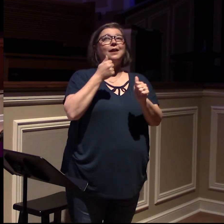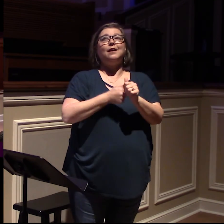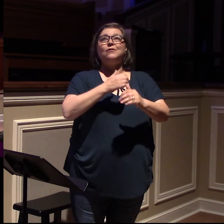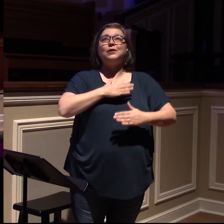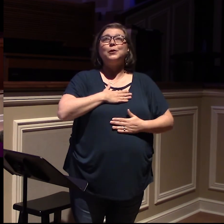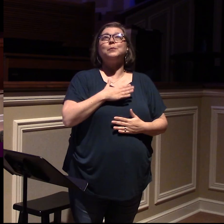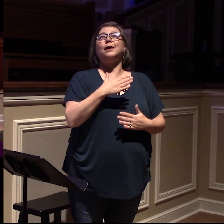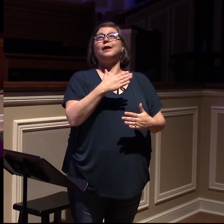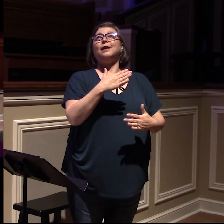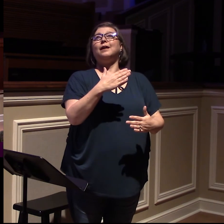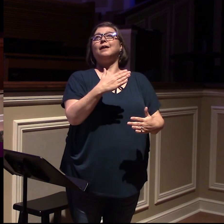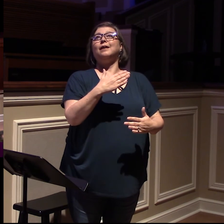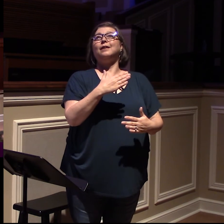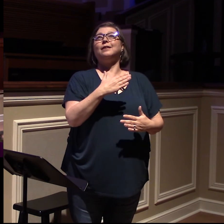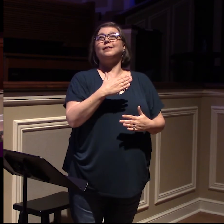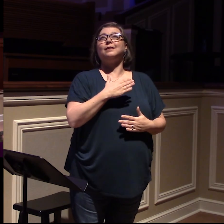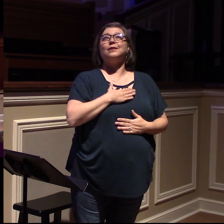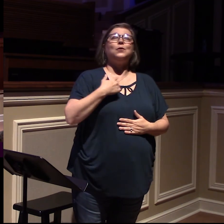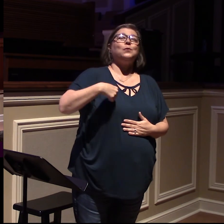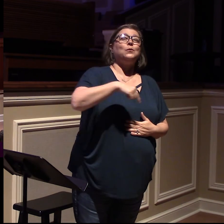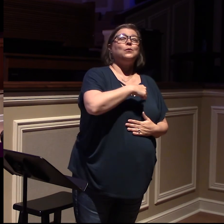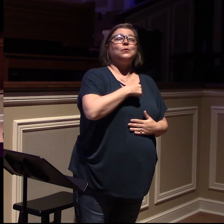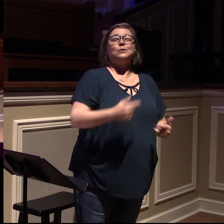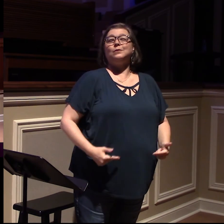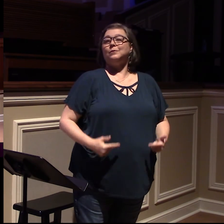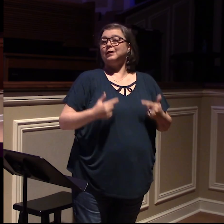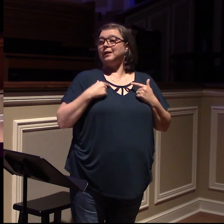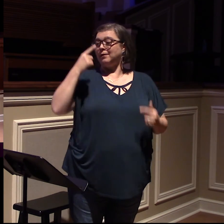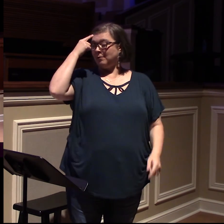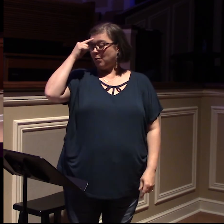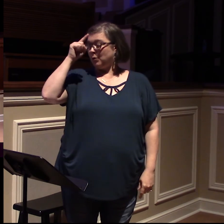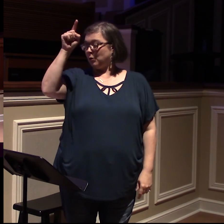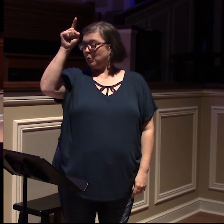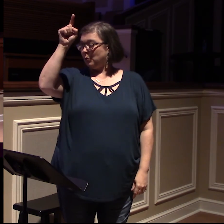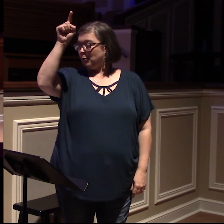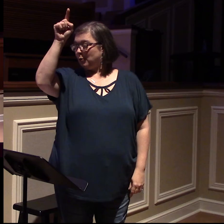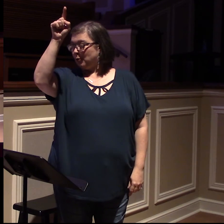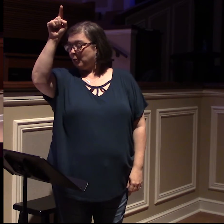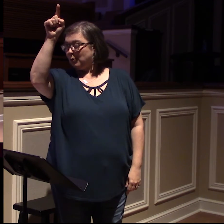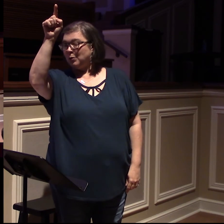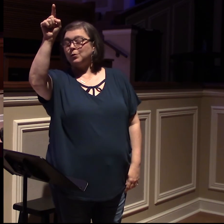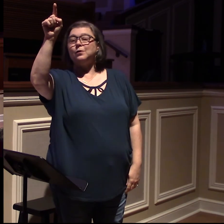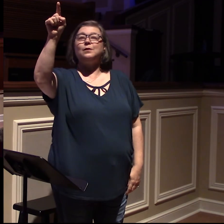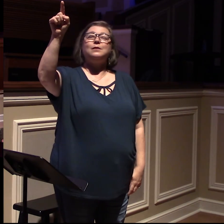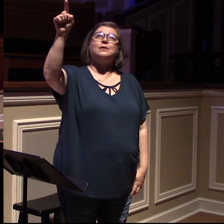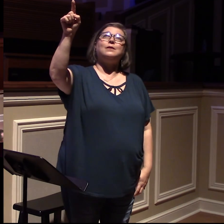You're worthy of every breath we could ever breathe. We live for you,